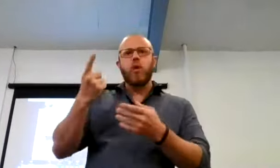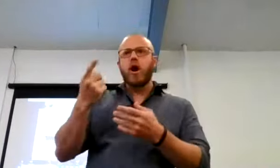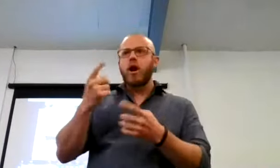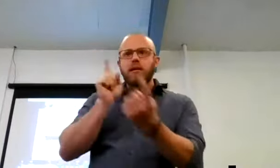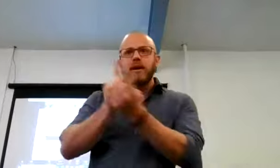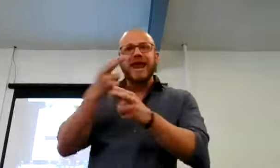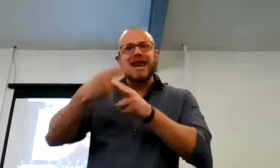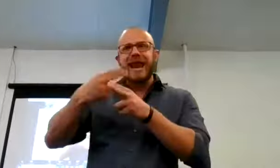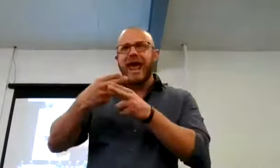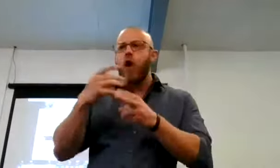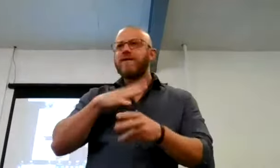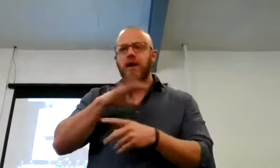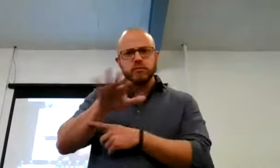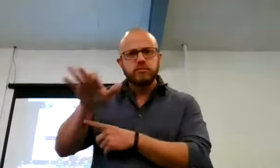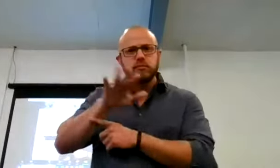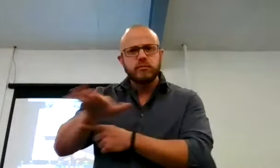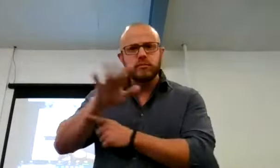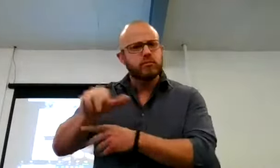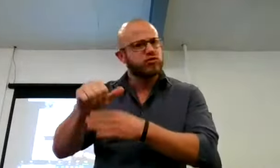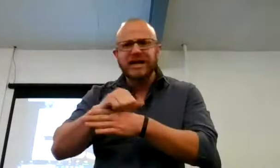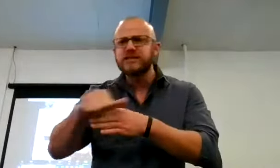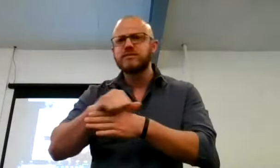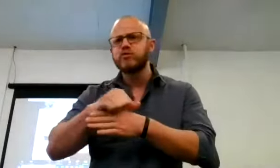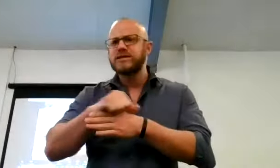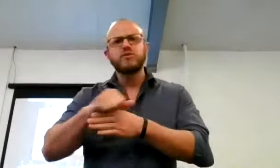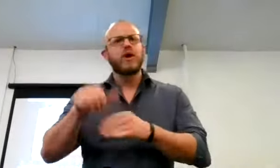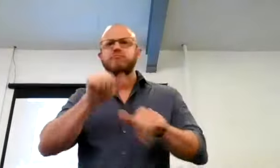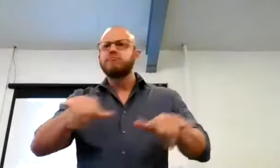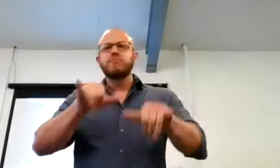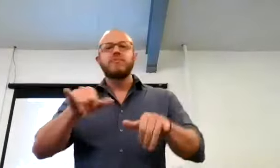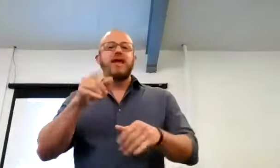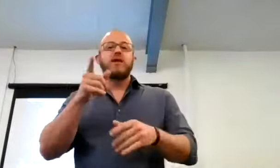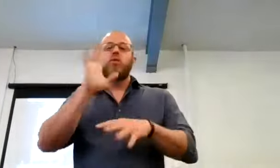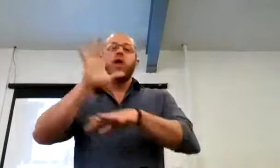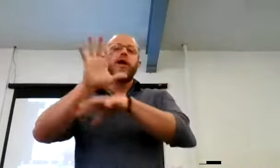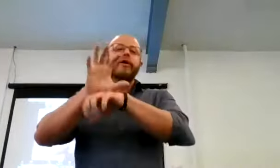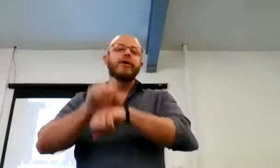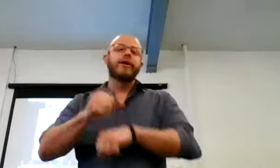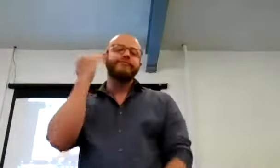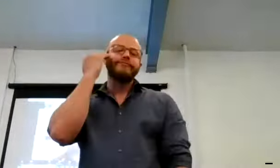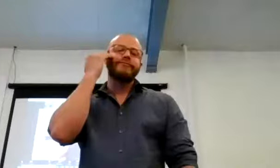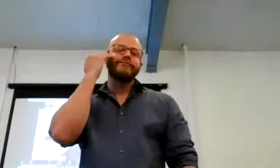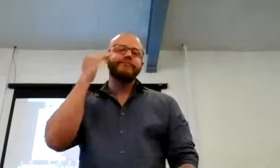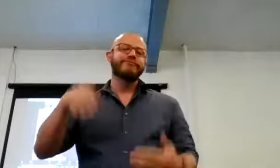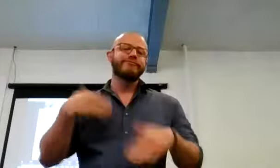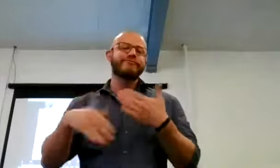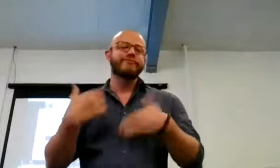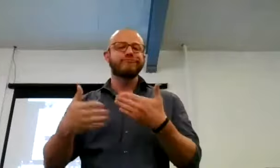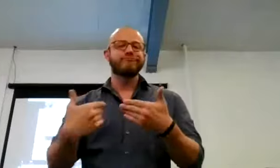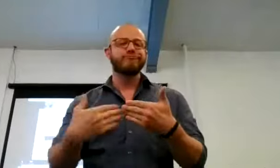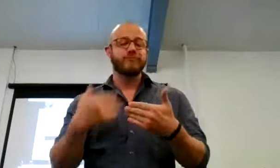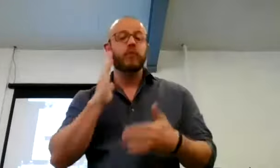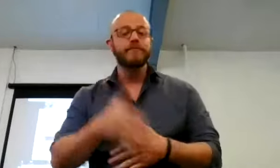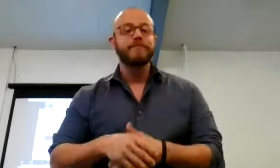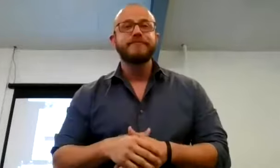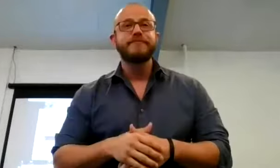if you see someone that you meet named, you know, whatever their name is, just practice spelling their names. And then you'll just get used to it as time goes on. It's